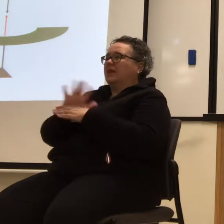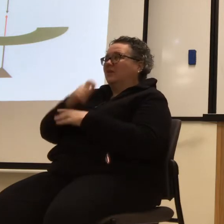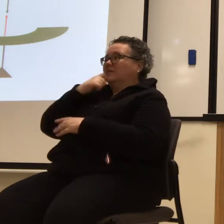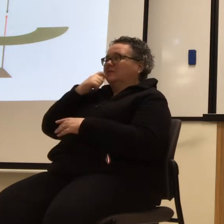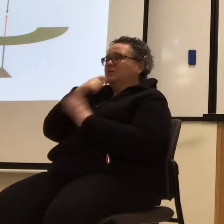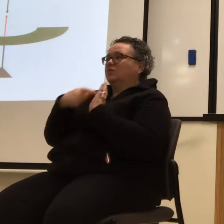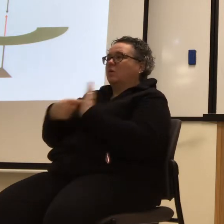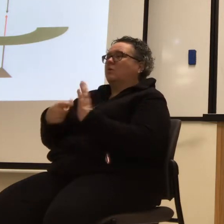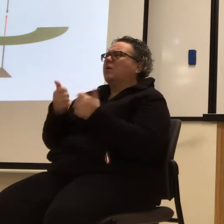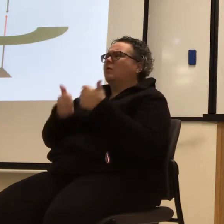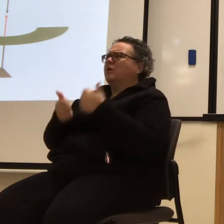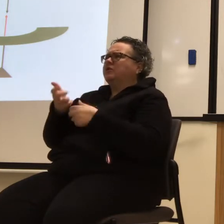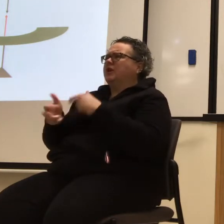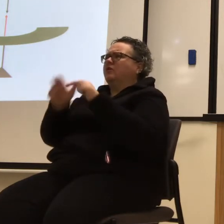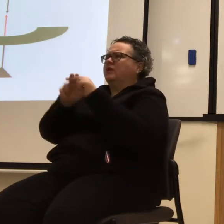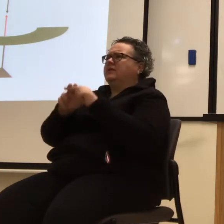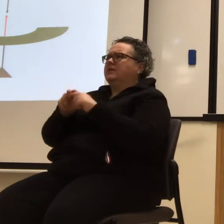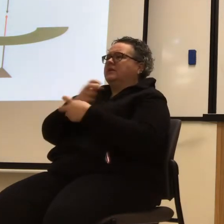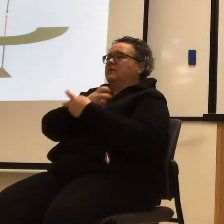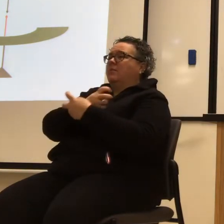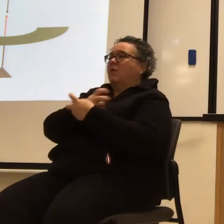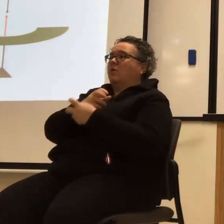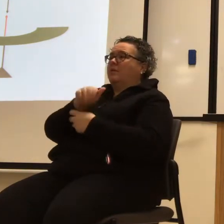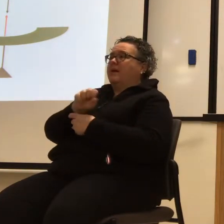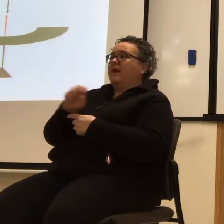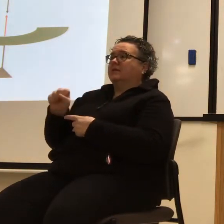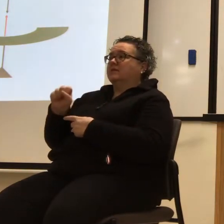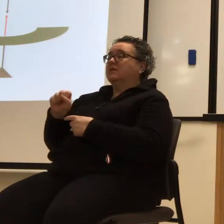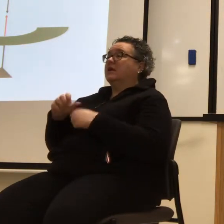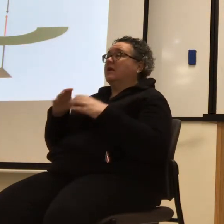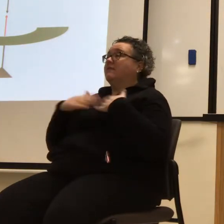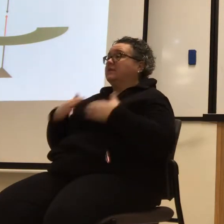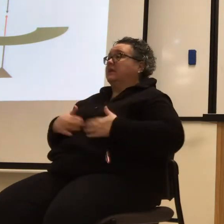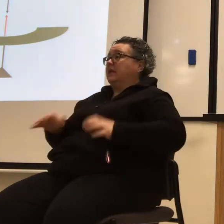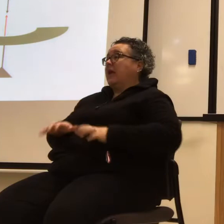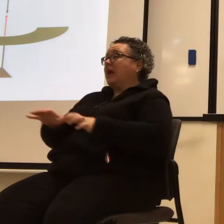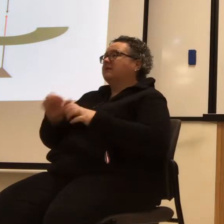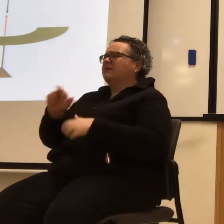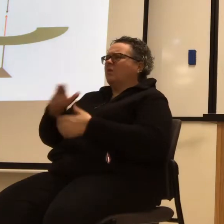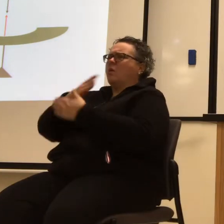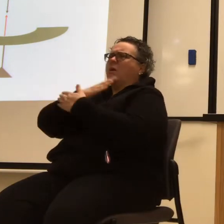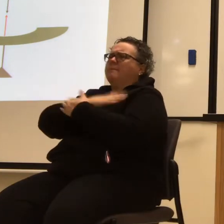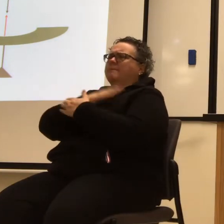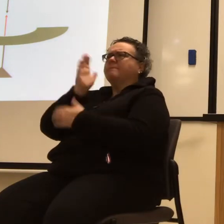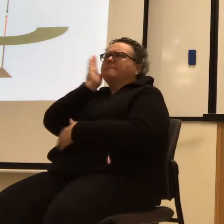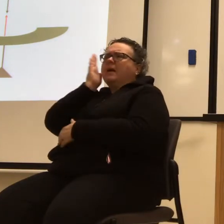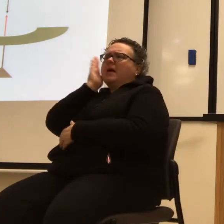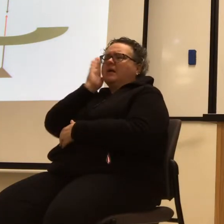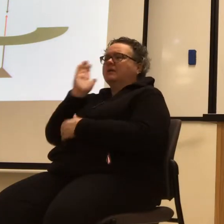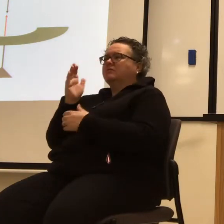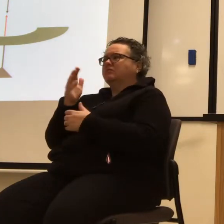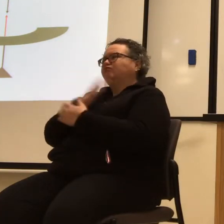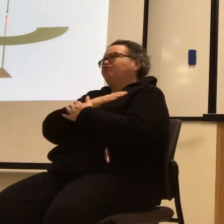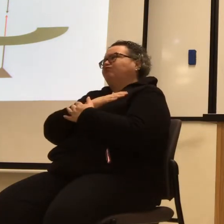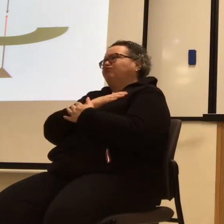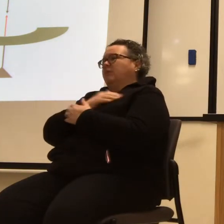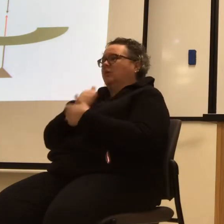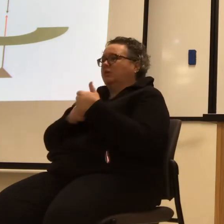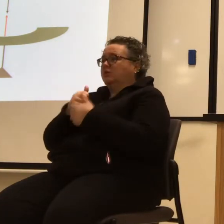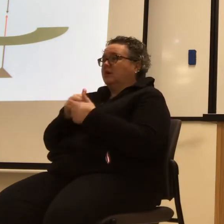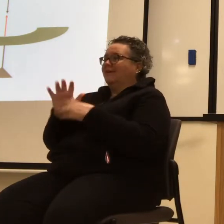Which increases bone mass, being physically active or bed rest? The video said it.